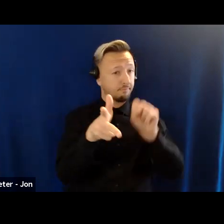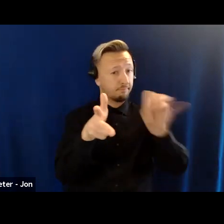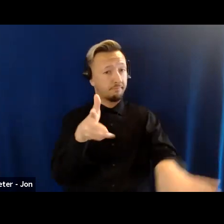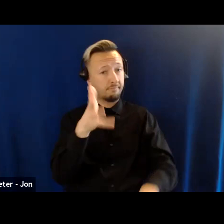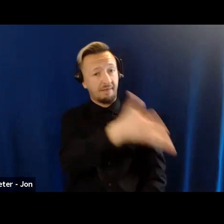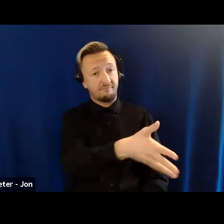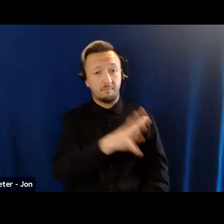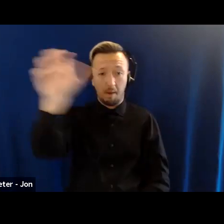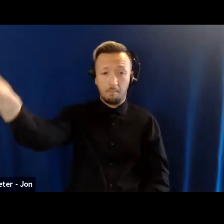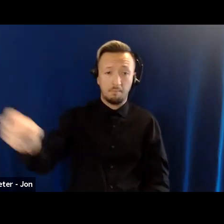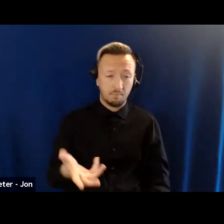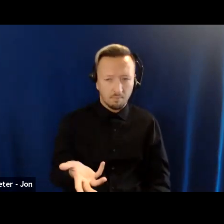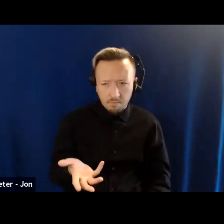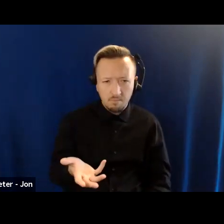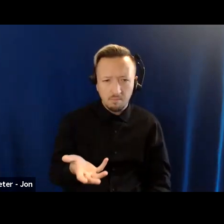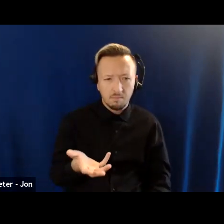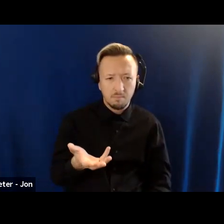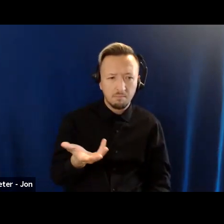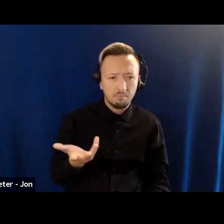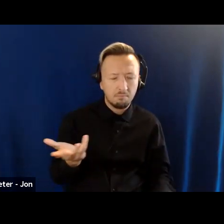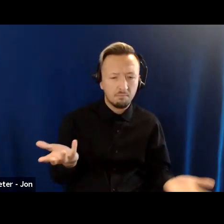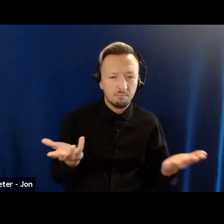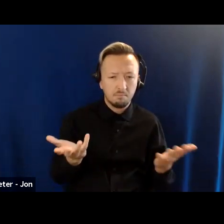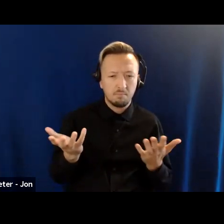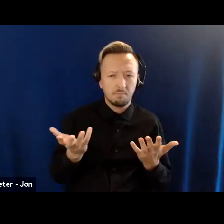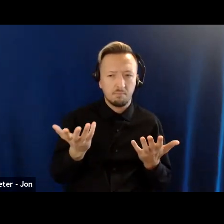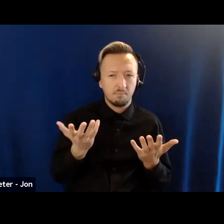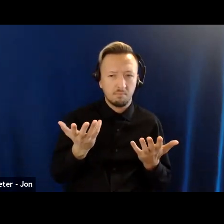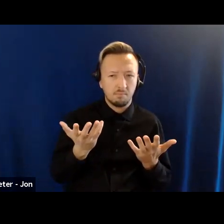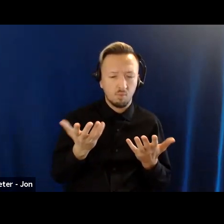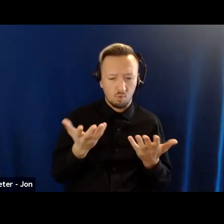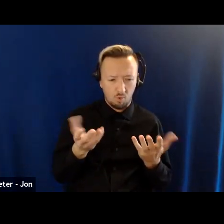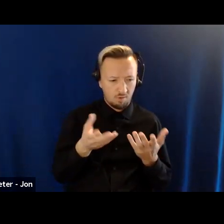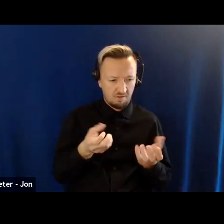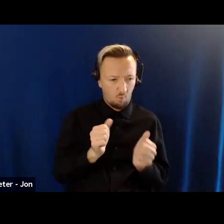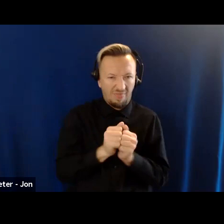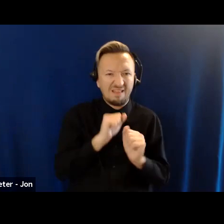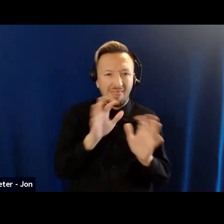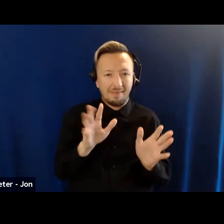left with nothing, I mean, nothing but the clothes on their back.